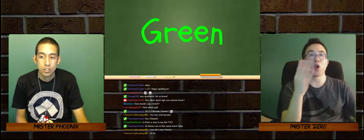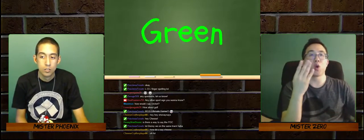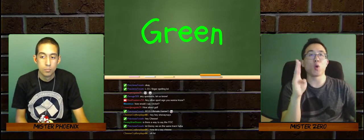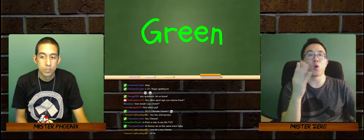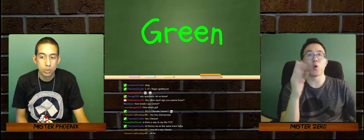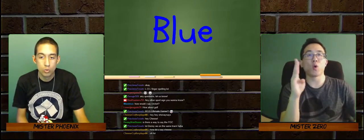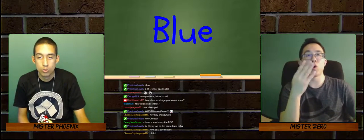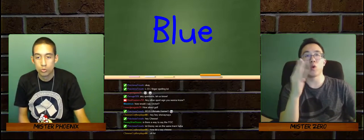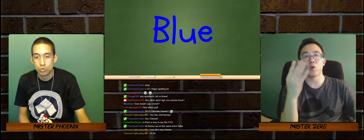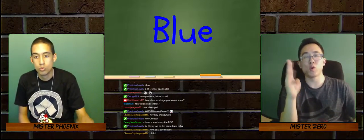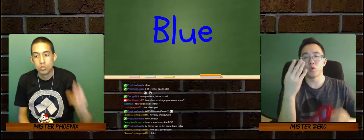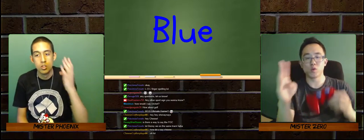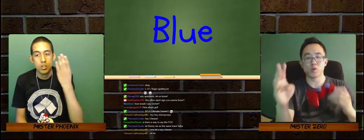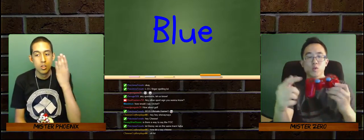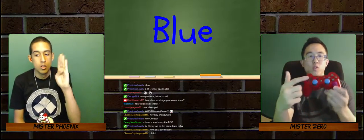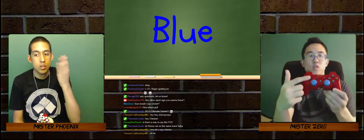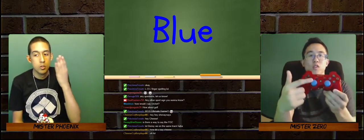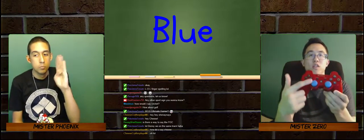blue